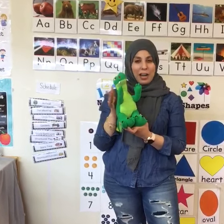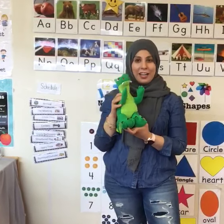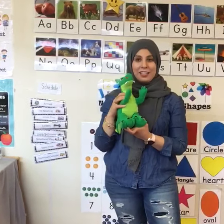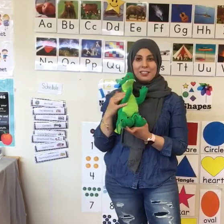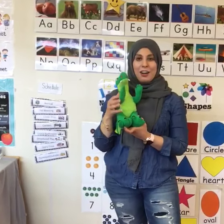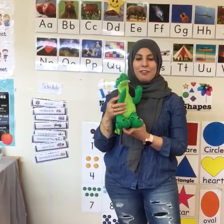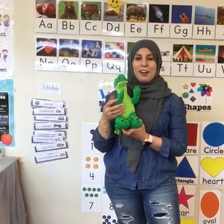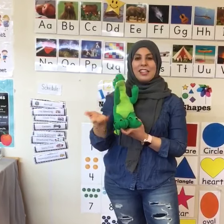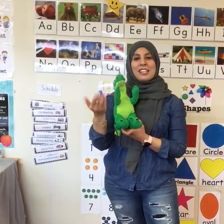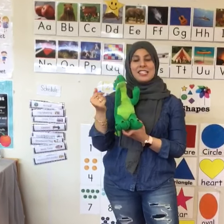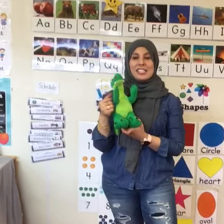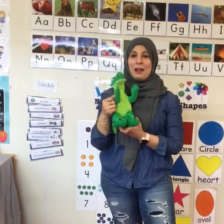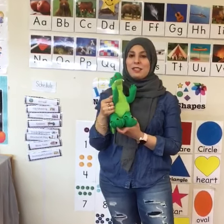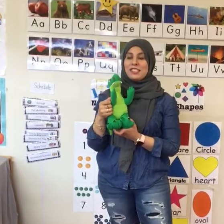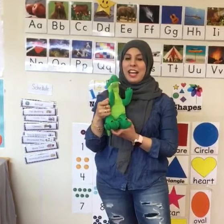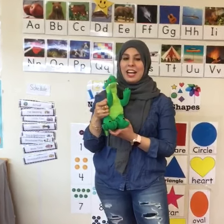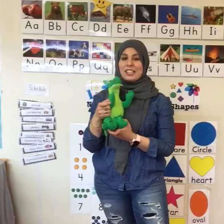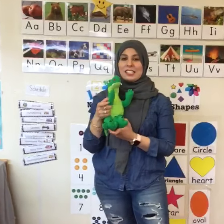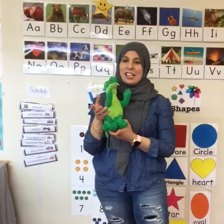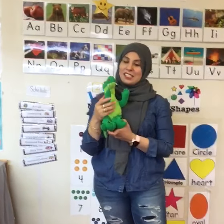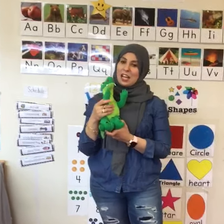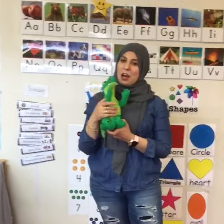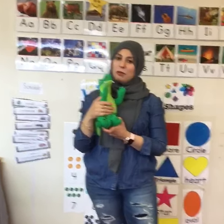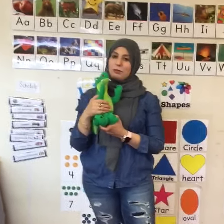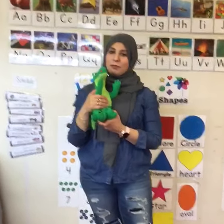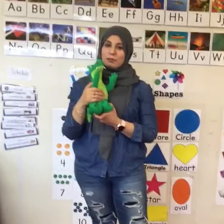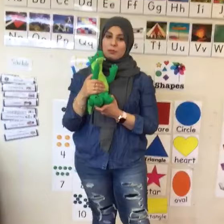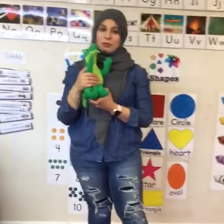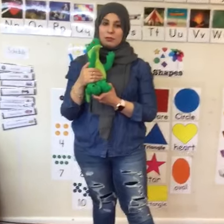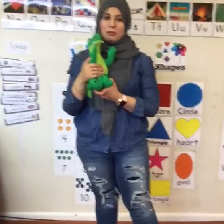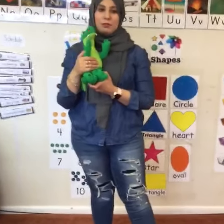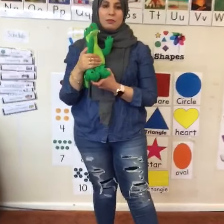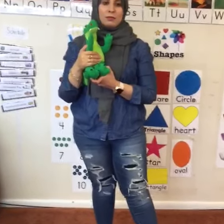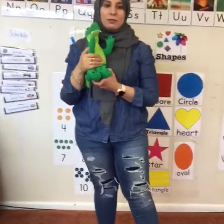dragon. Sorry, friends. It's time to dance. Let's go.